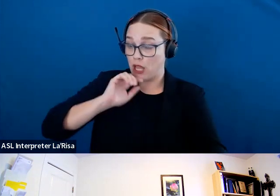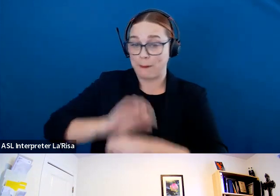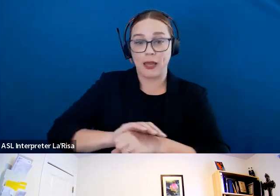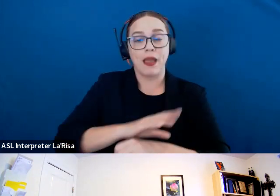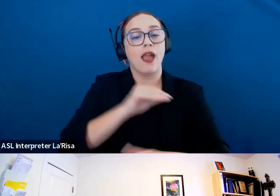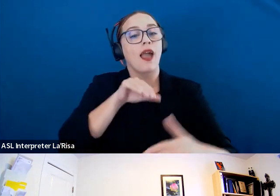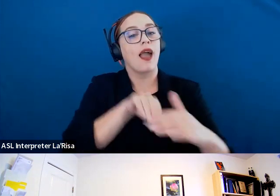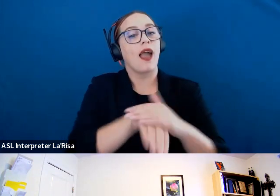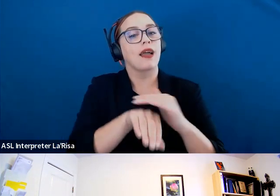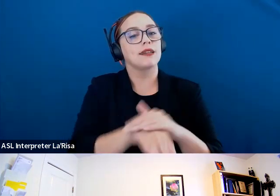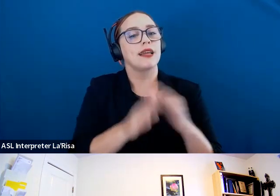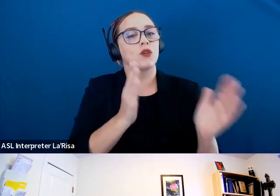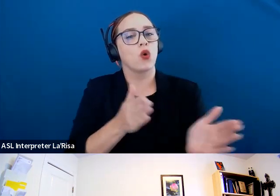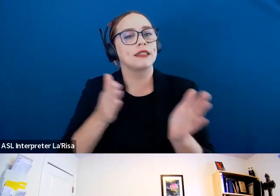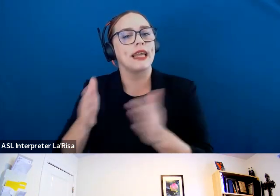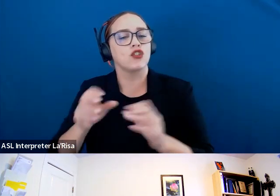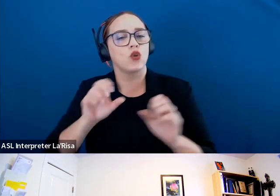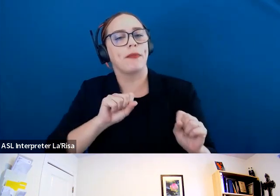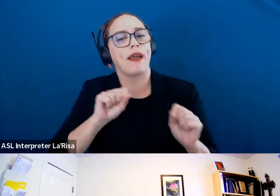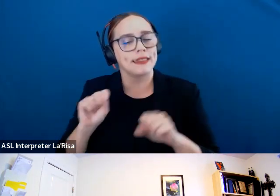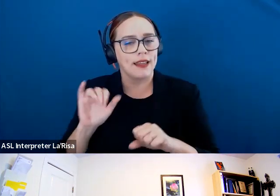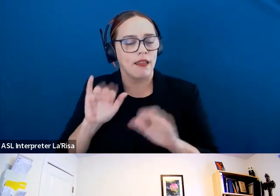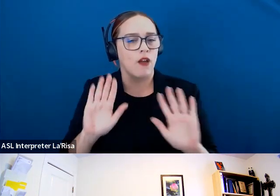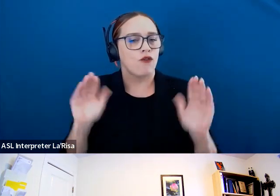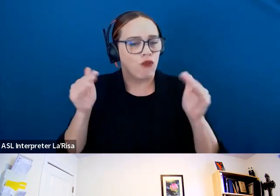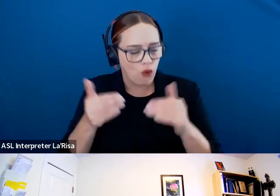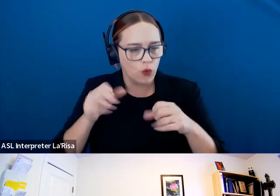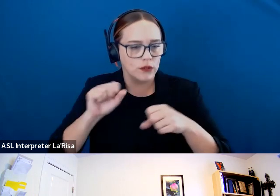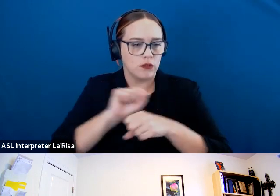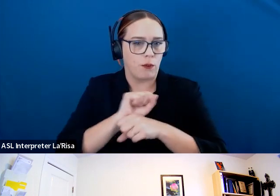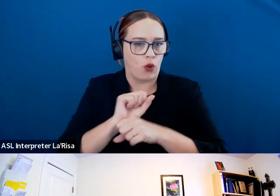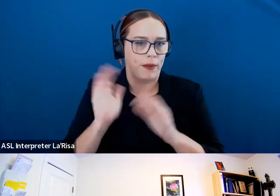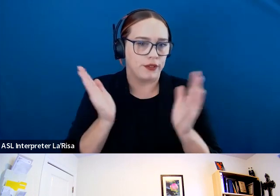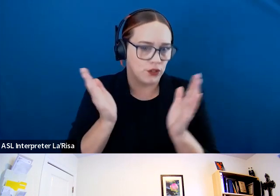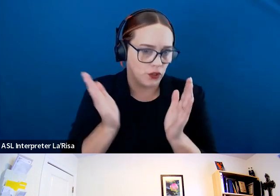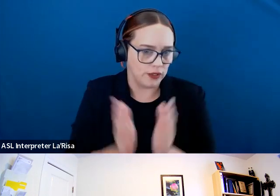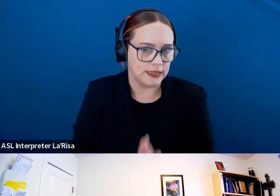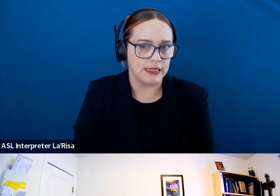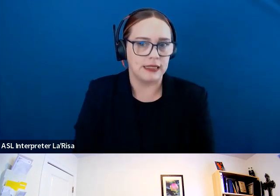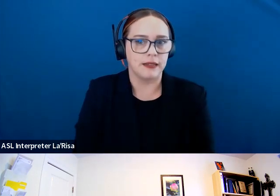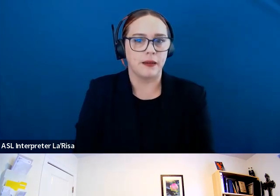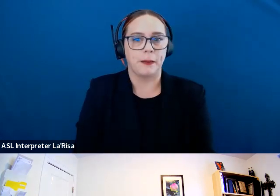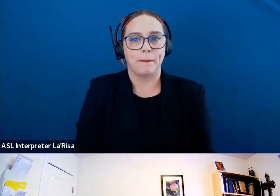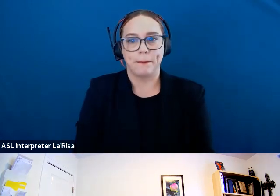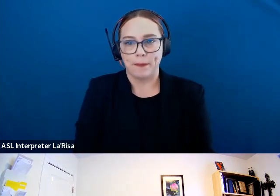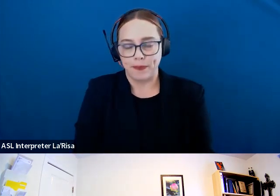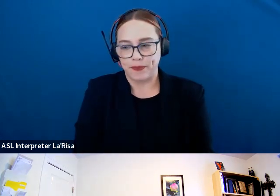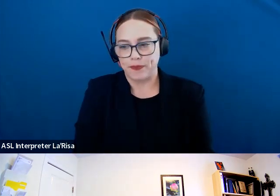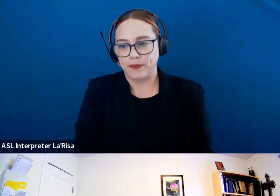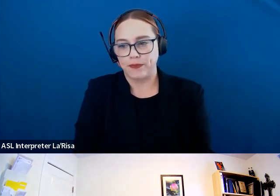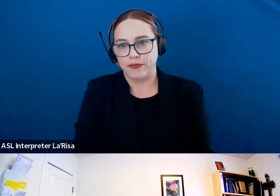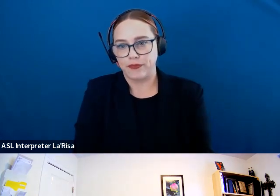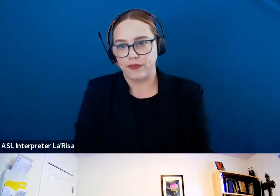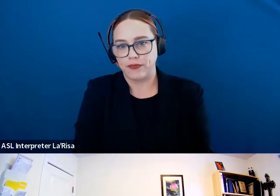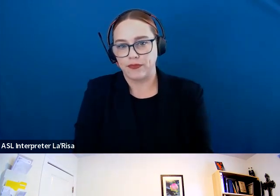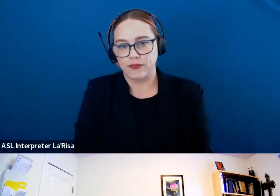organizational capacity. And it's all focused on employment services. So we're going to, with